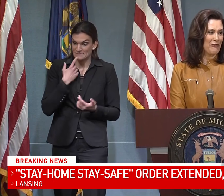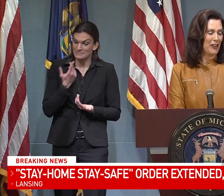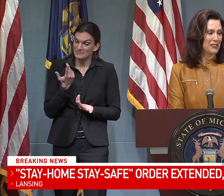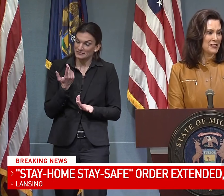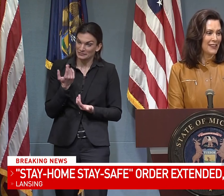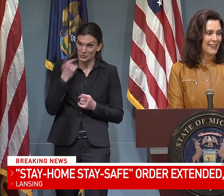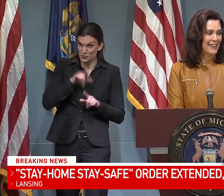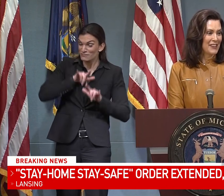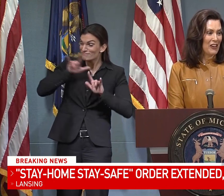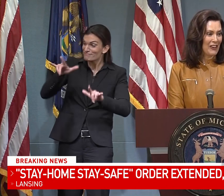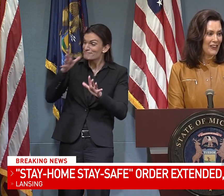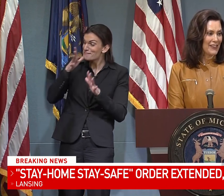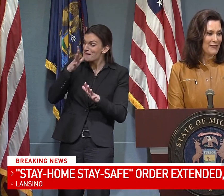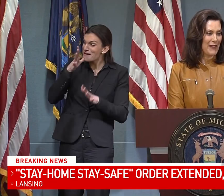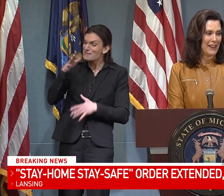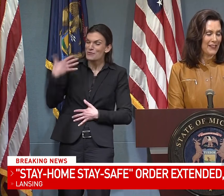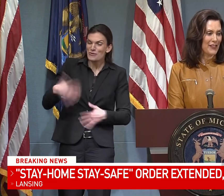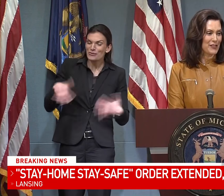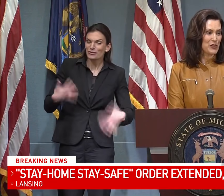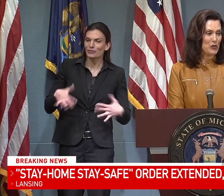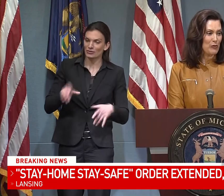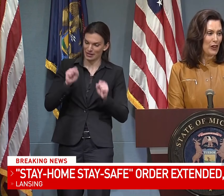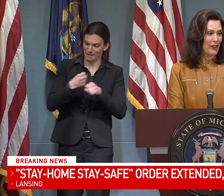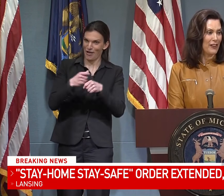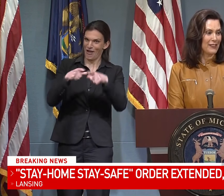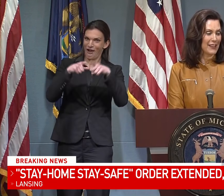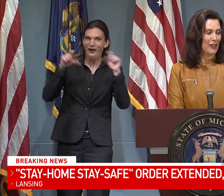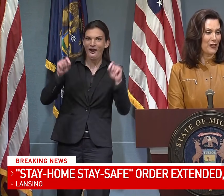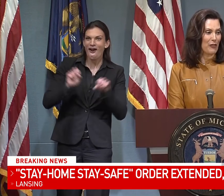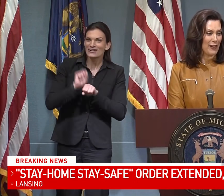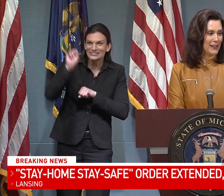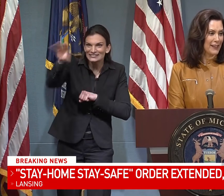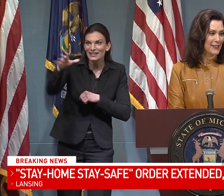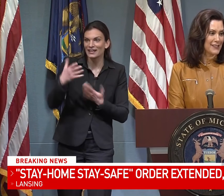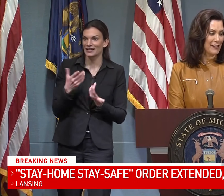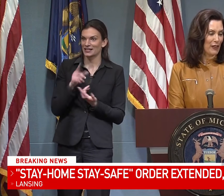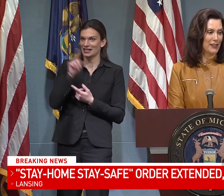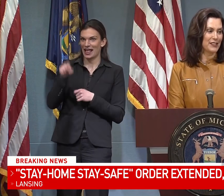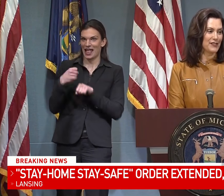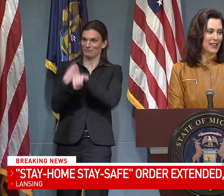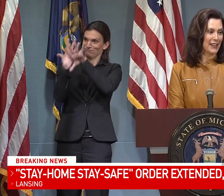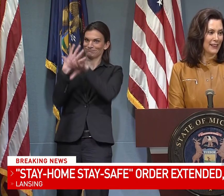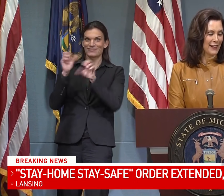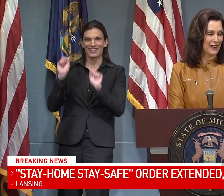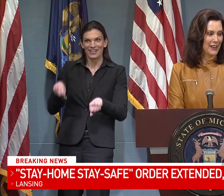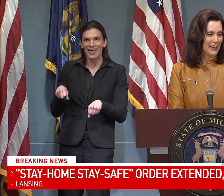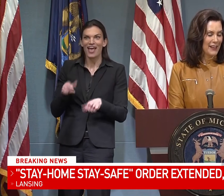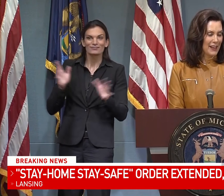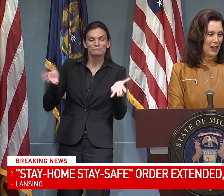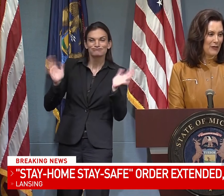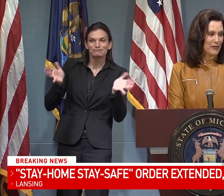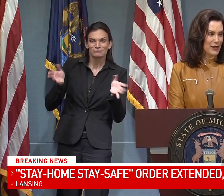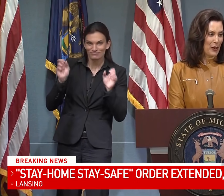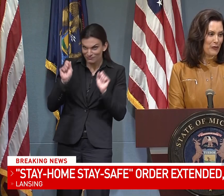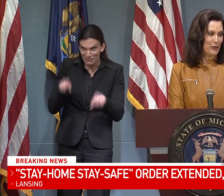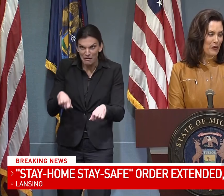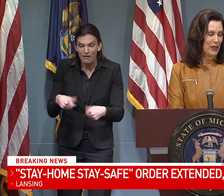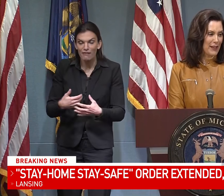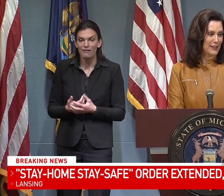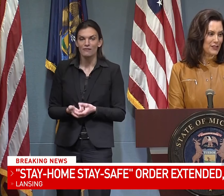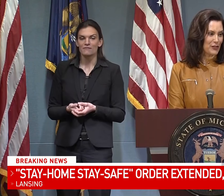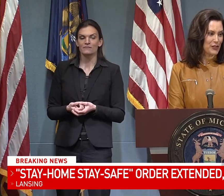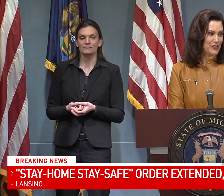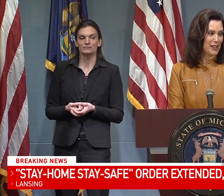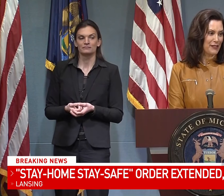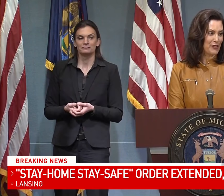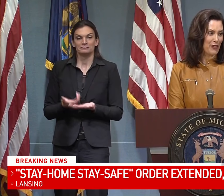a heartfelt card, make the Zoom call, get all the grandkids and relatives on, and when we